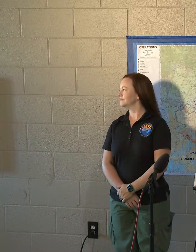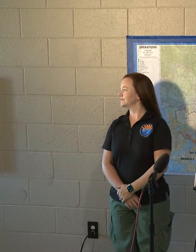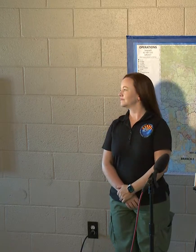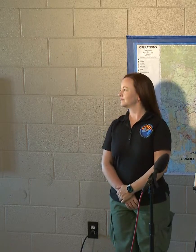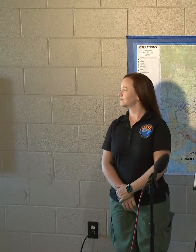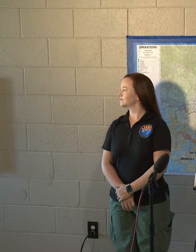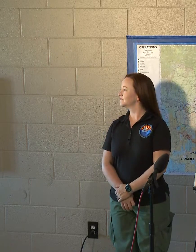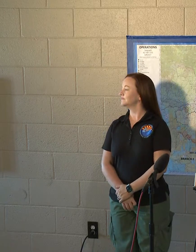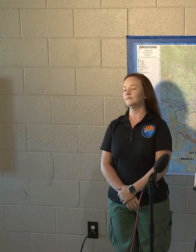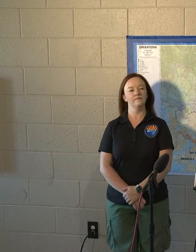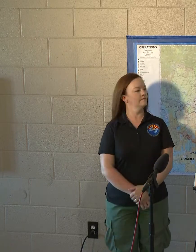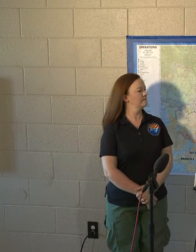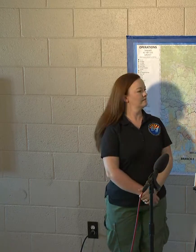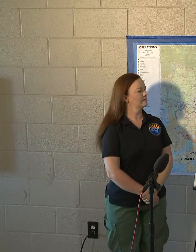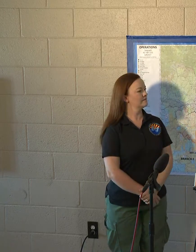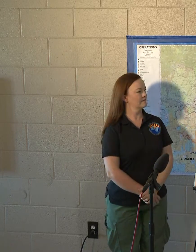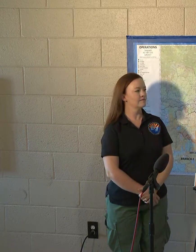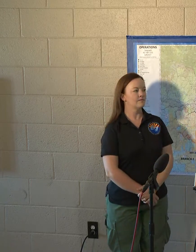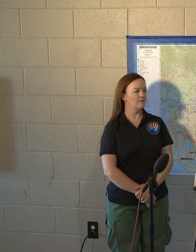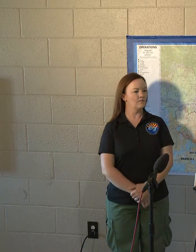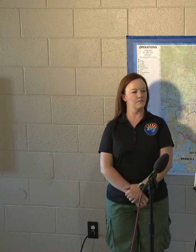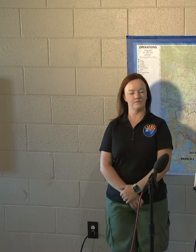I don't think anybody else is going to show up. But.